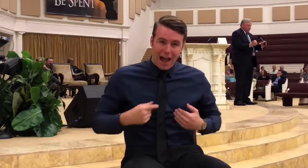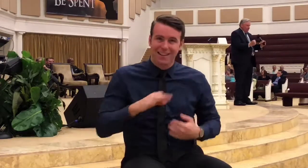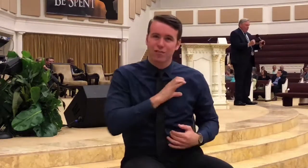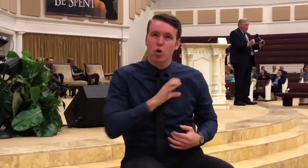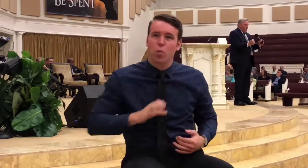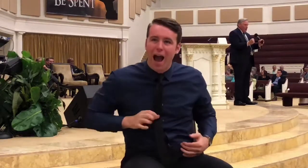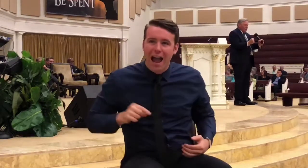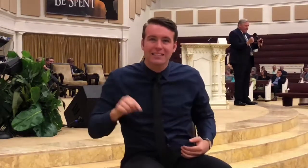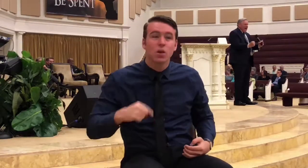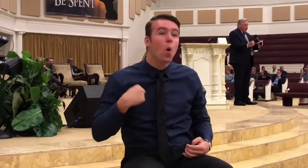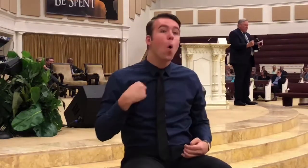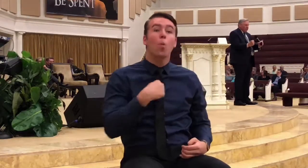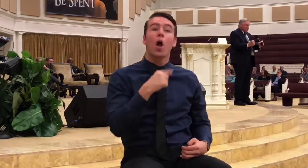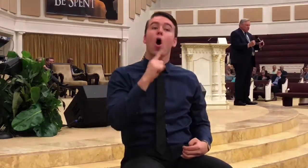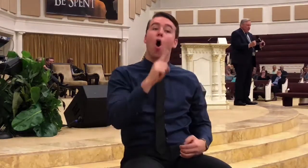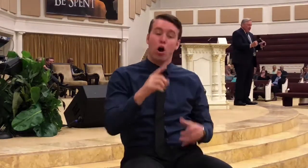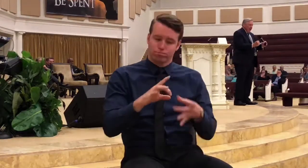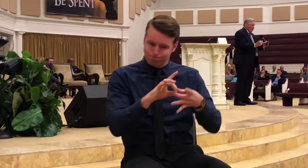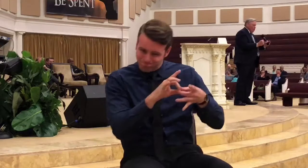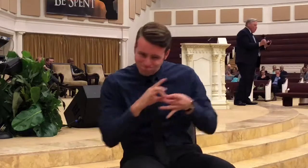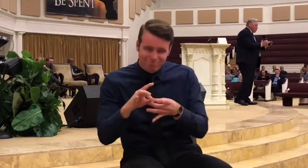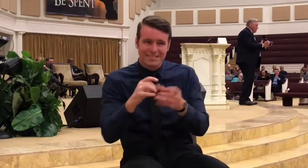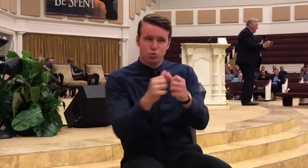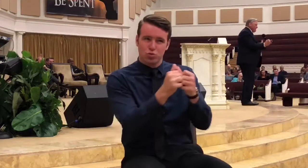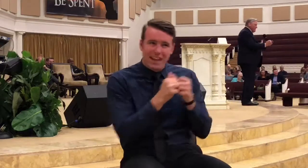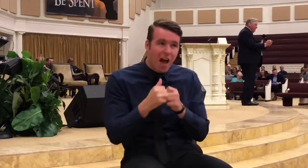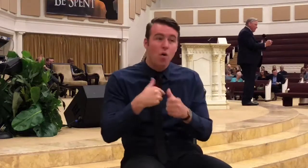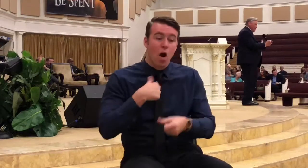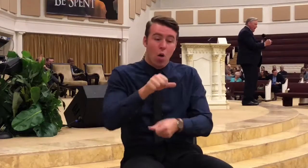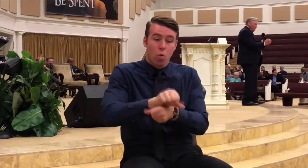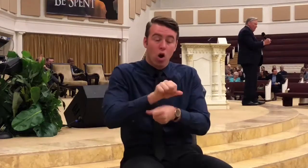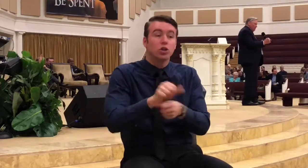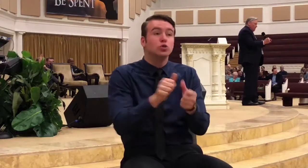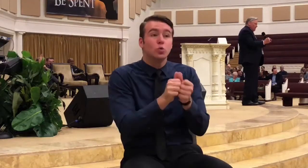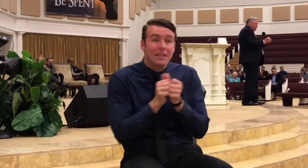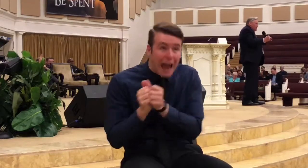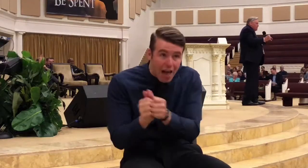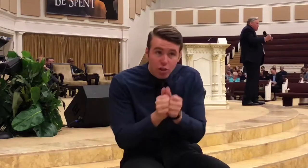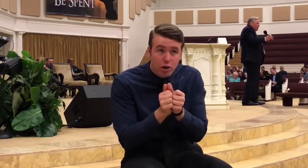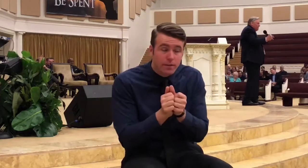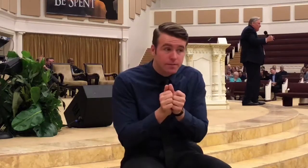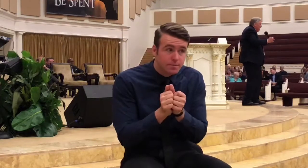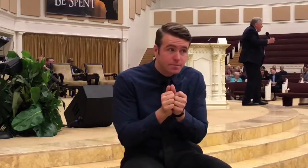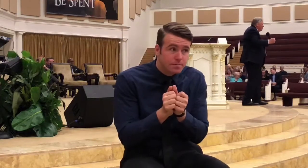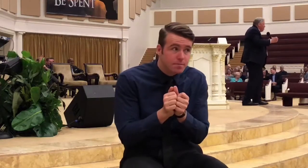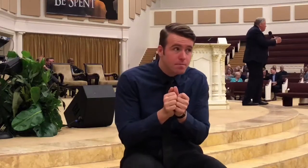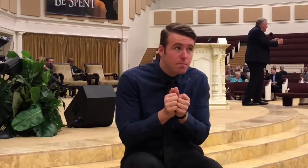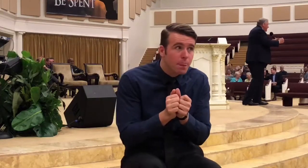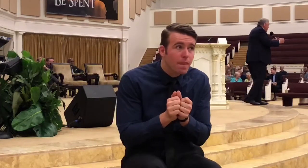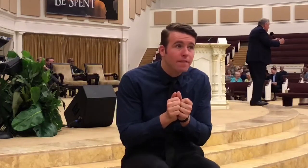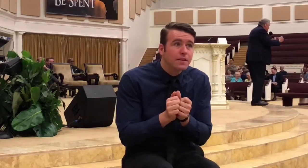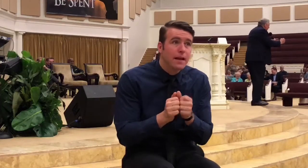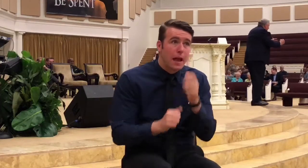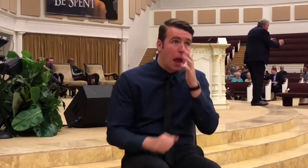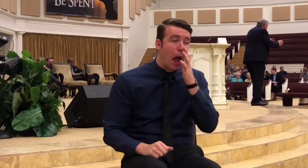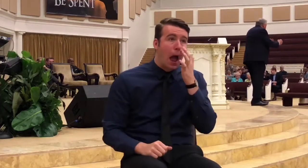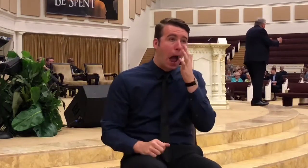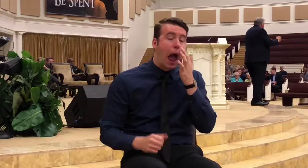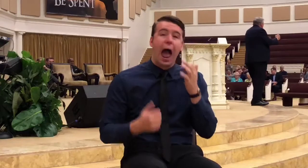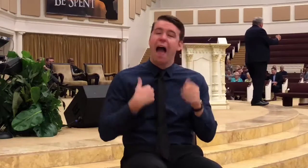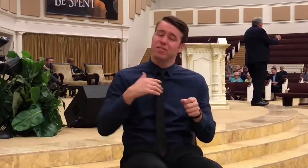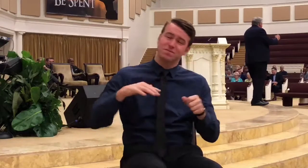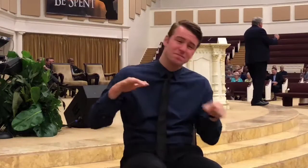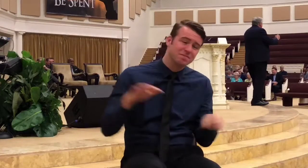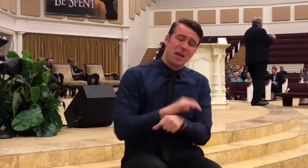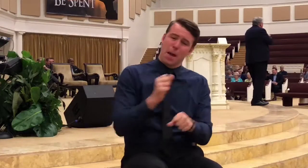thing where we are together in this thing and we're working together. And there is a cumulative power